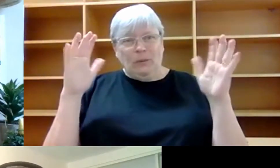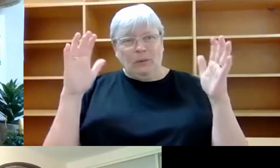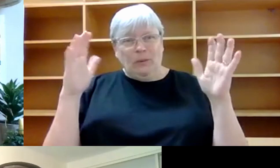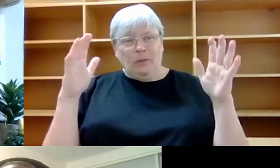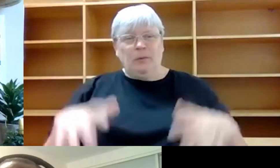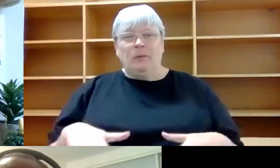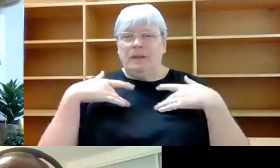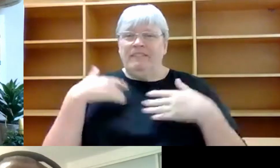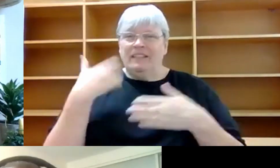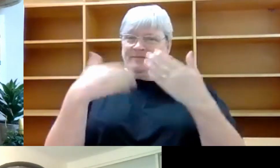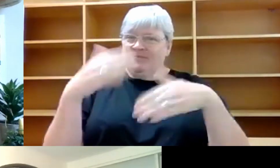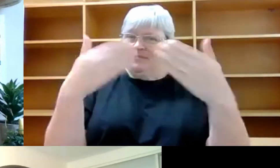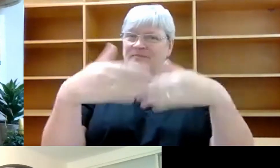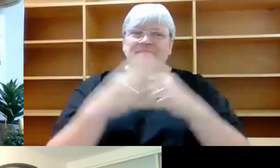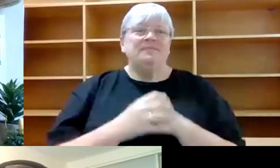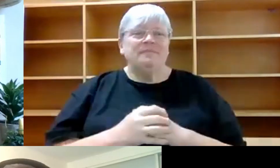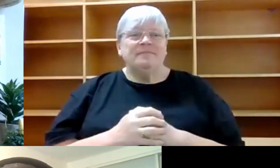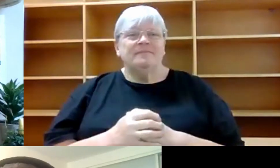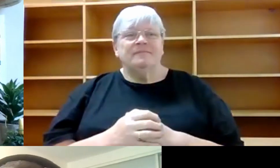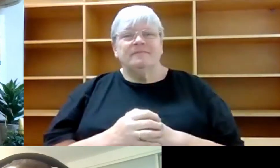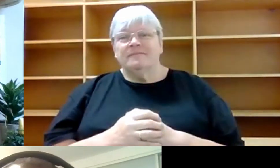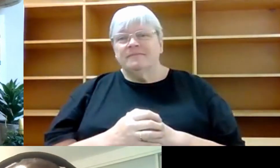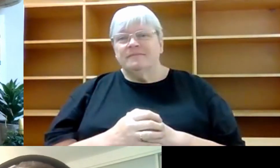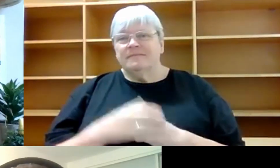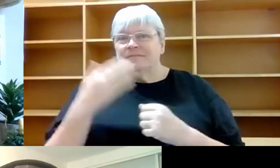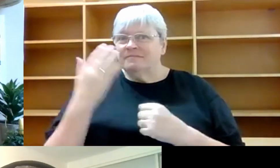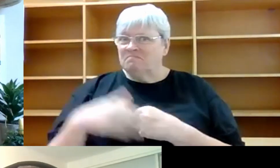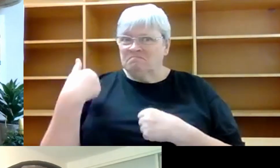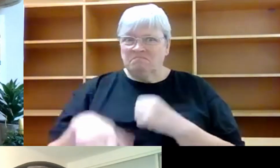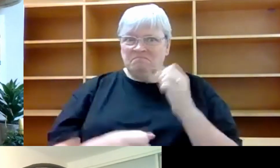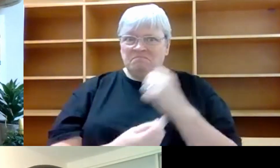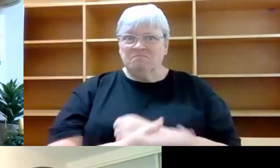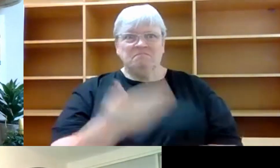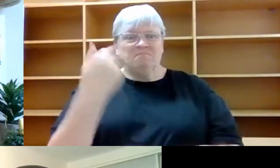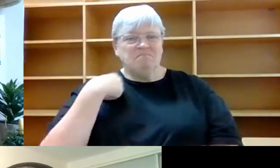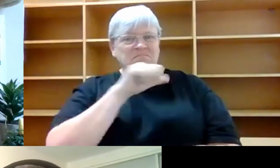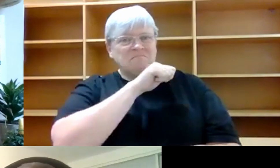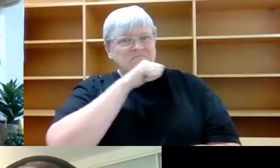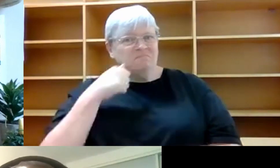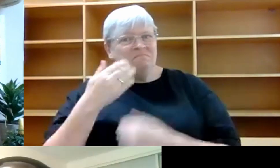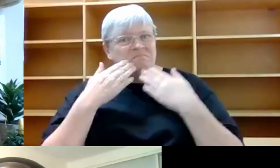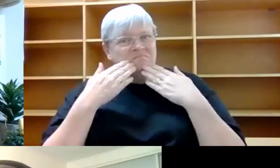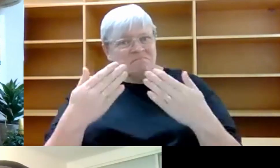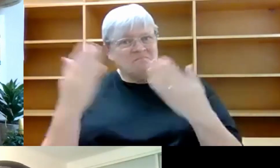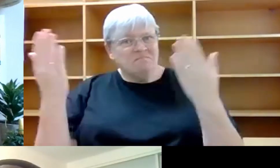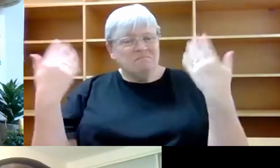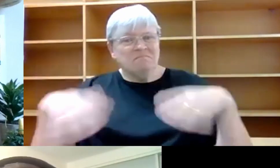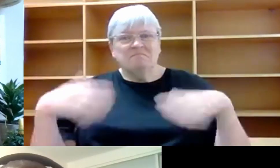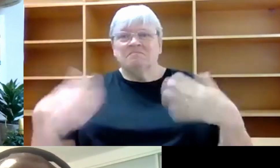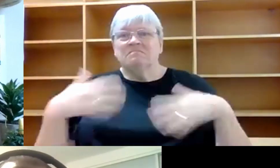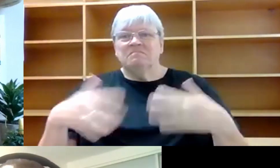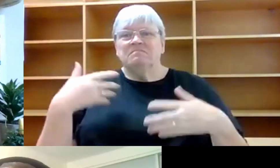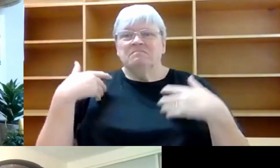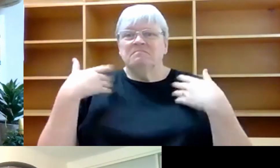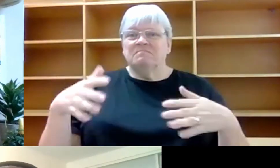from the audience at home. Right, well, I've never had that before, so that's quite lovely. So thank you for that introduction. Wow, I think